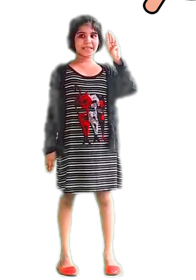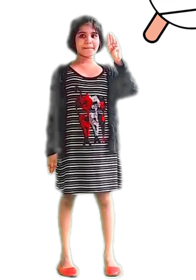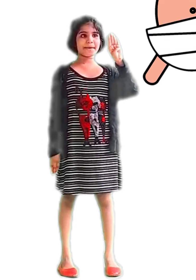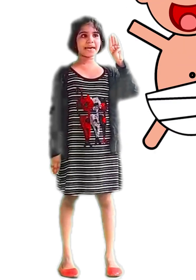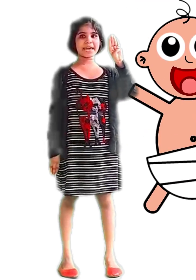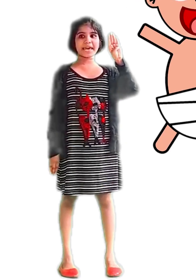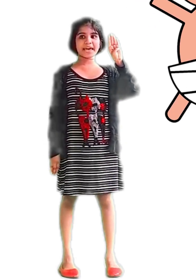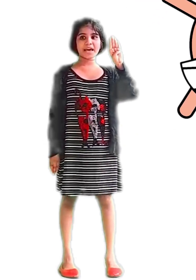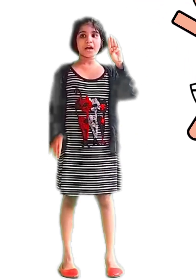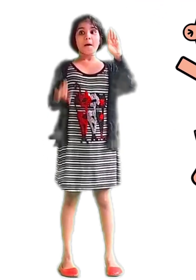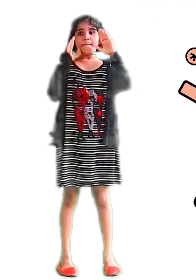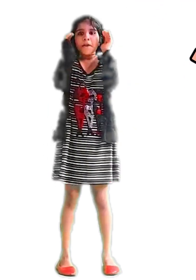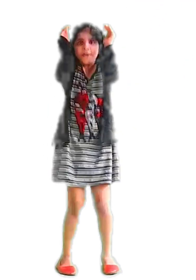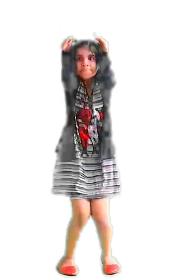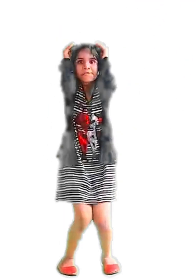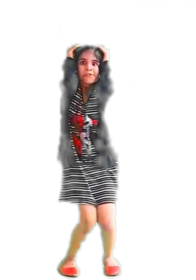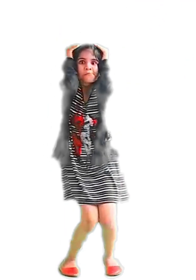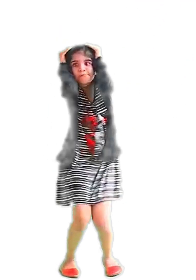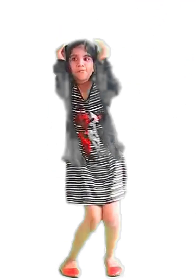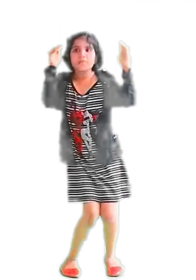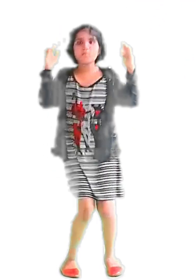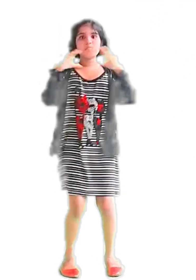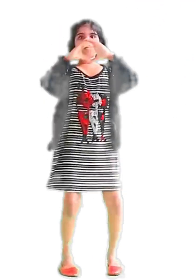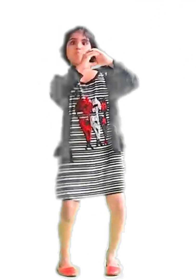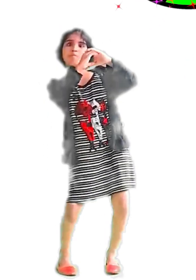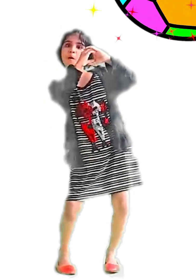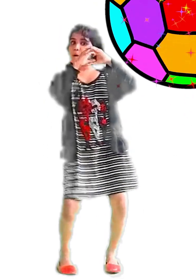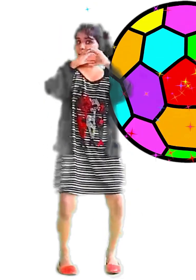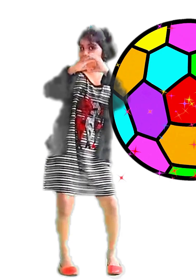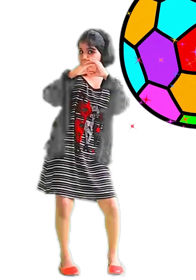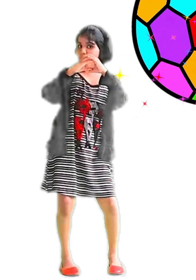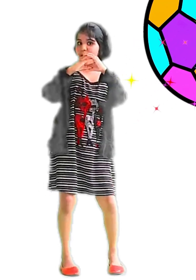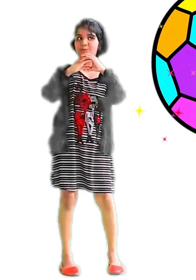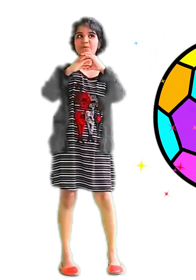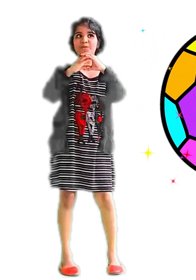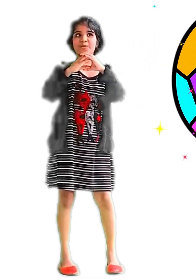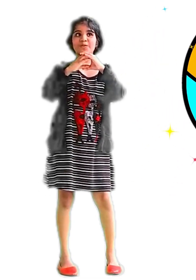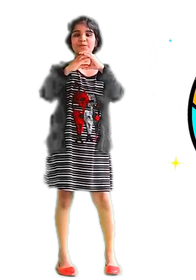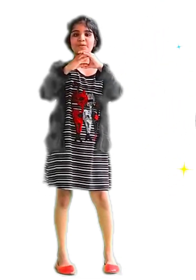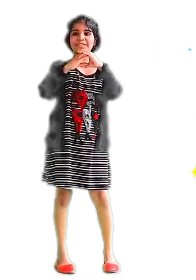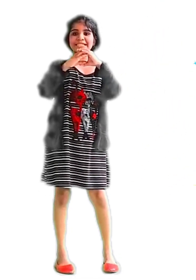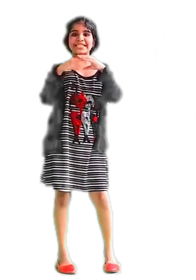B, baby. B, B, bow. C,